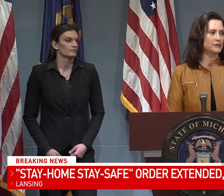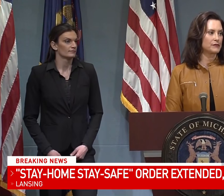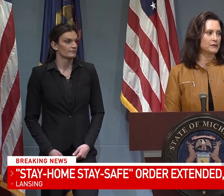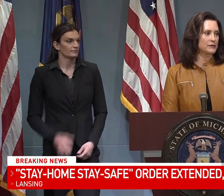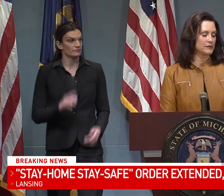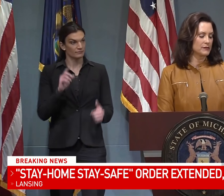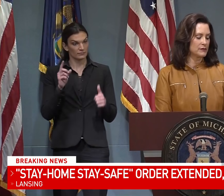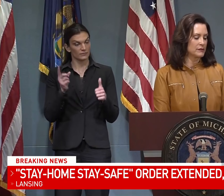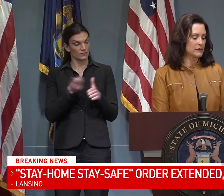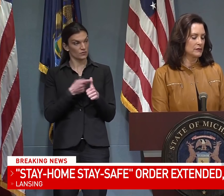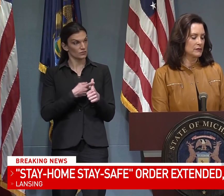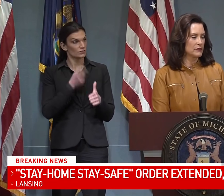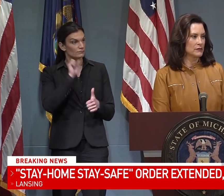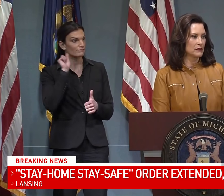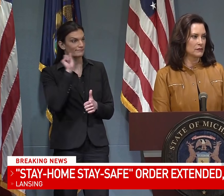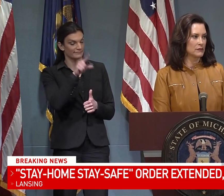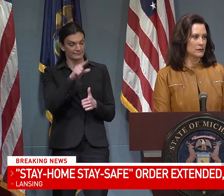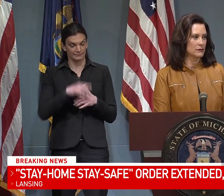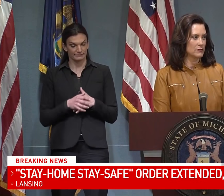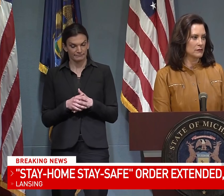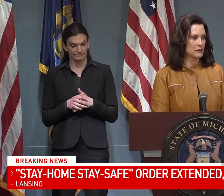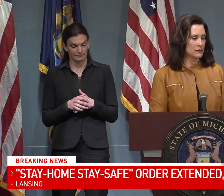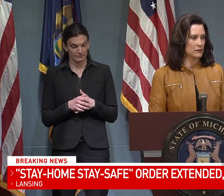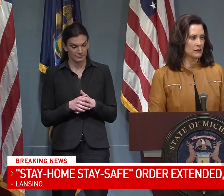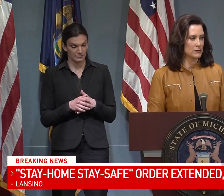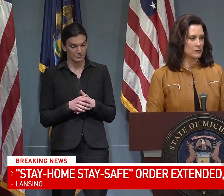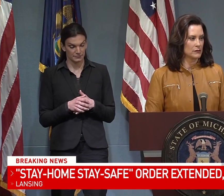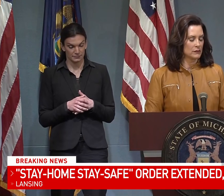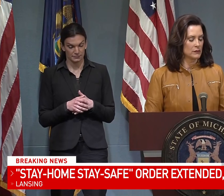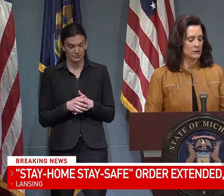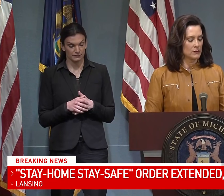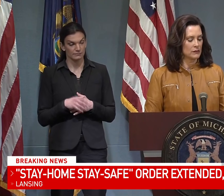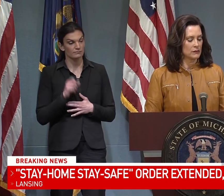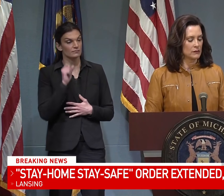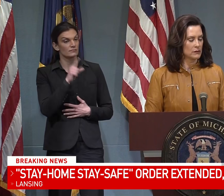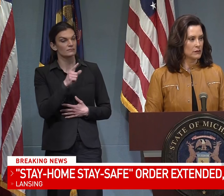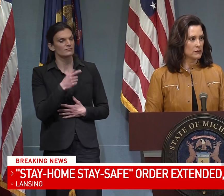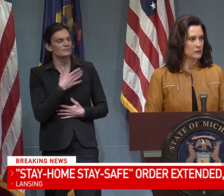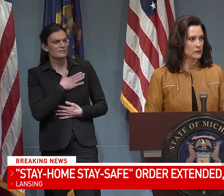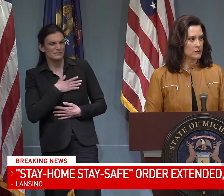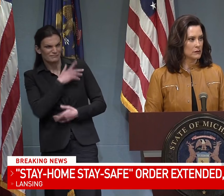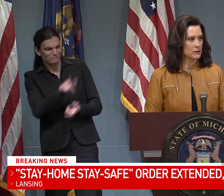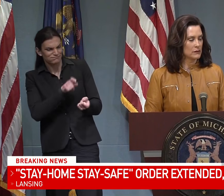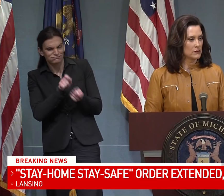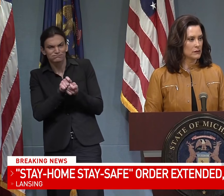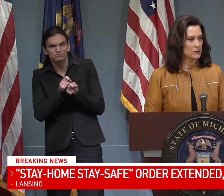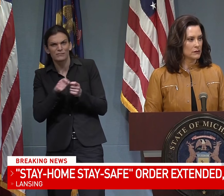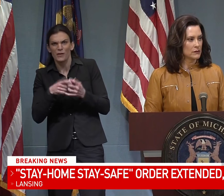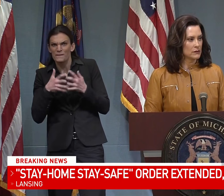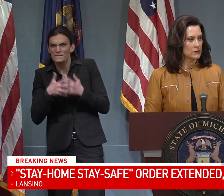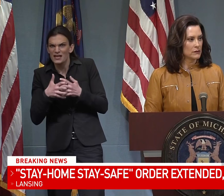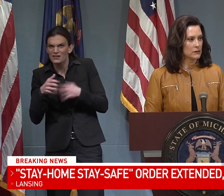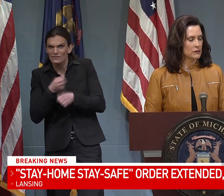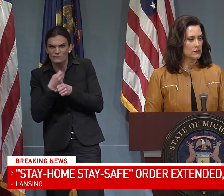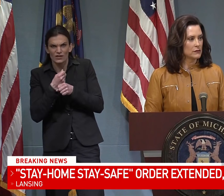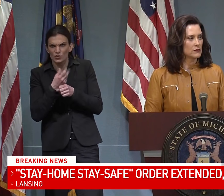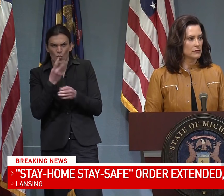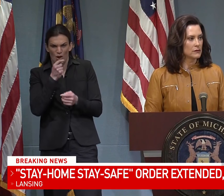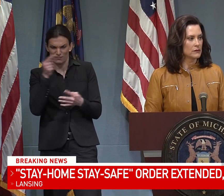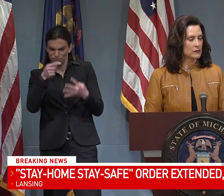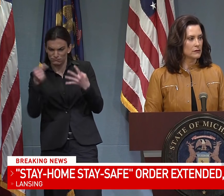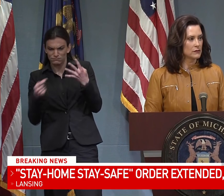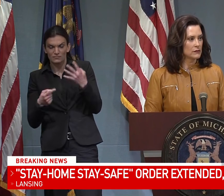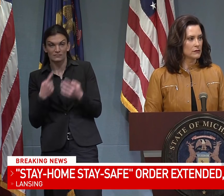Governor, first question would be, can you be more specific about the manufacturing and the kinds of manufacturing that will be opening? You mentioned